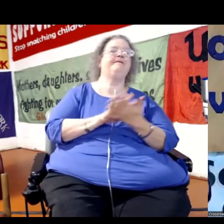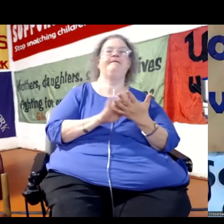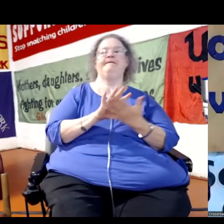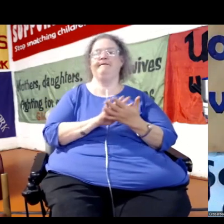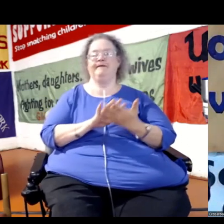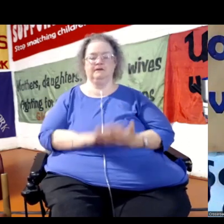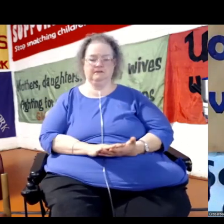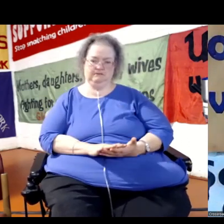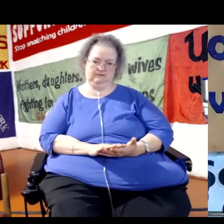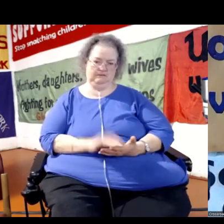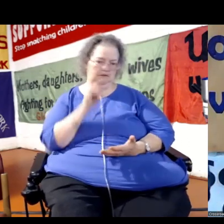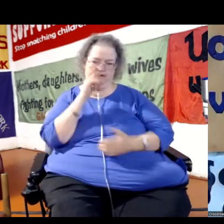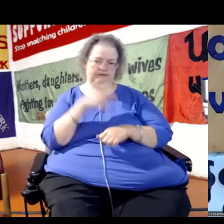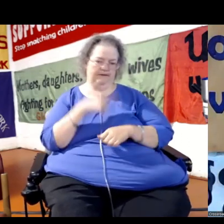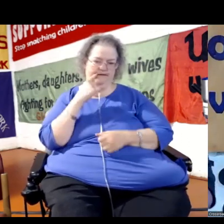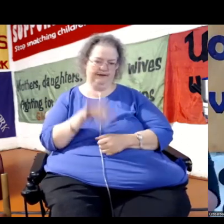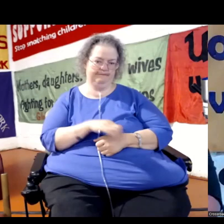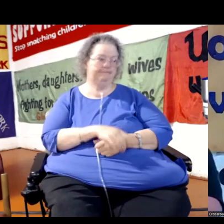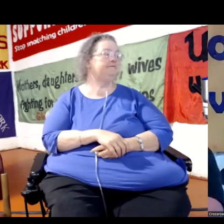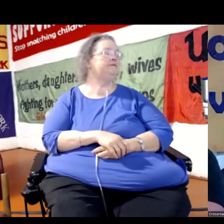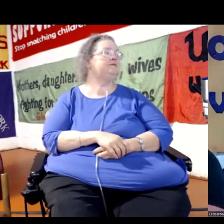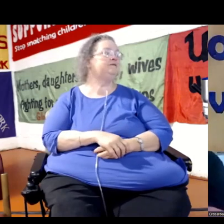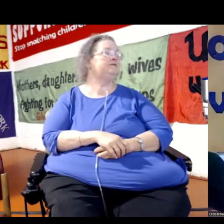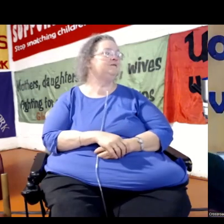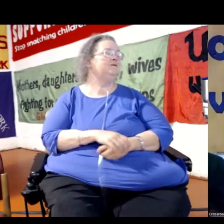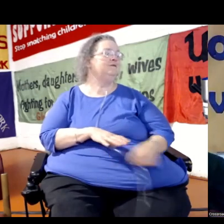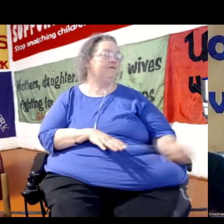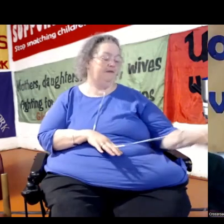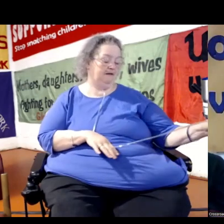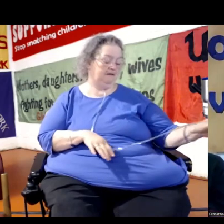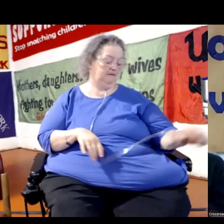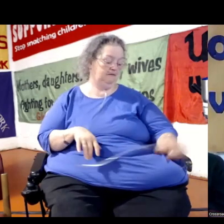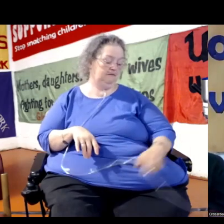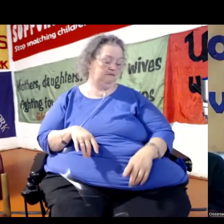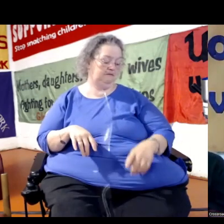bull job. And I used to say other words, but I don't bull job, all right?